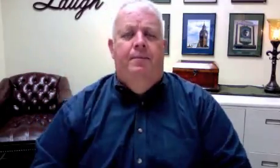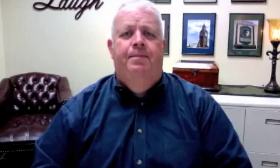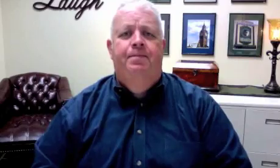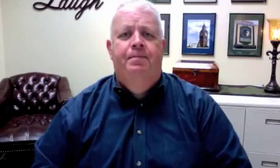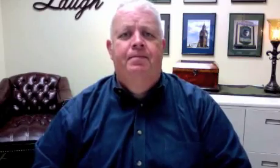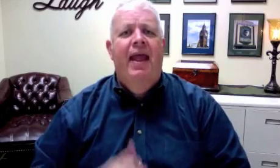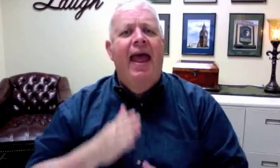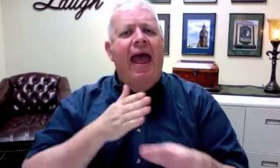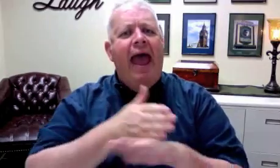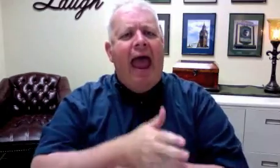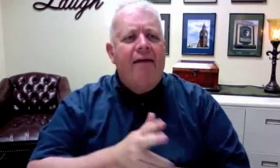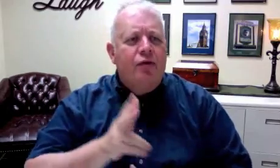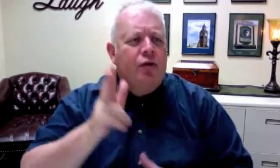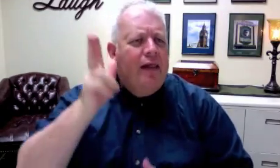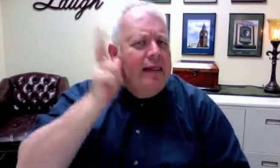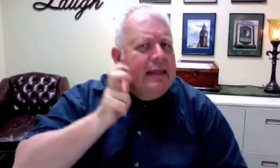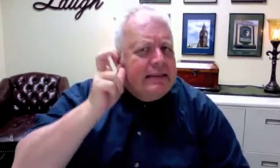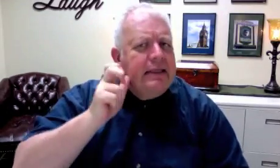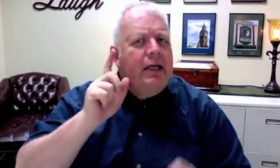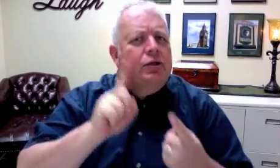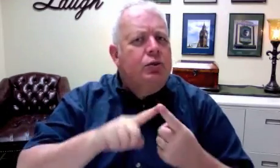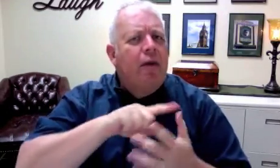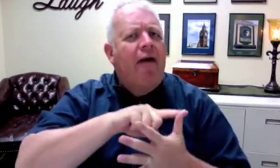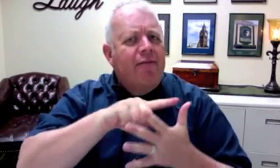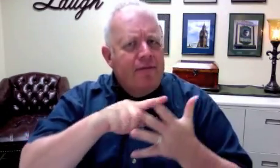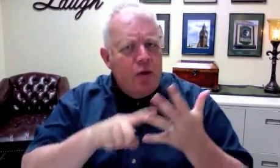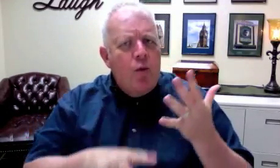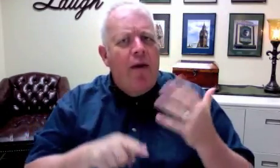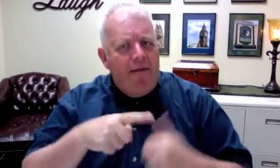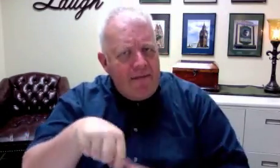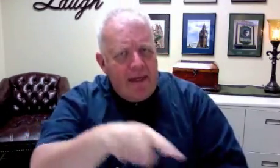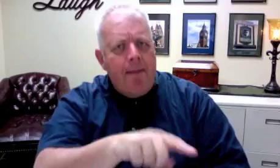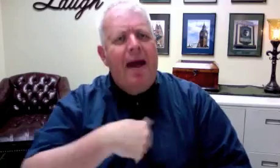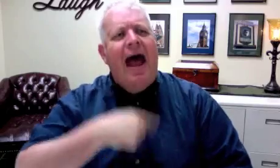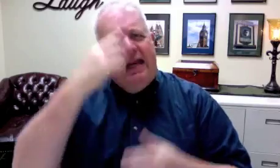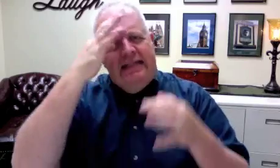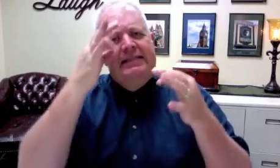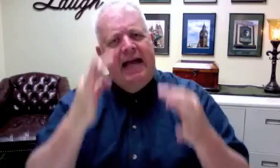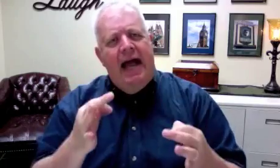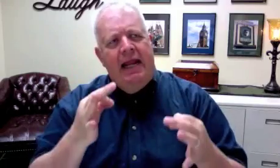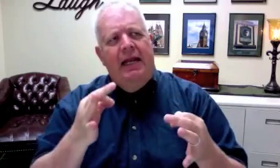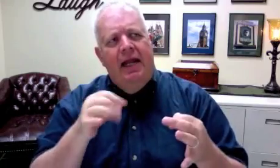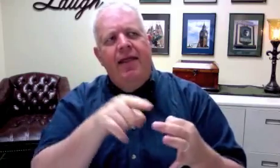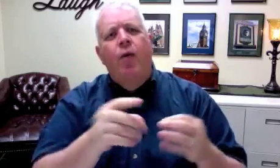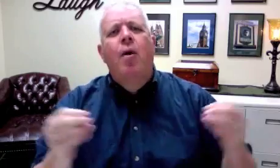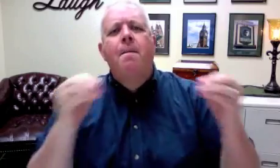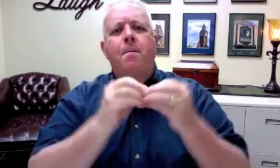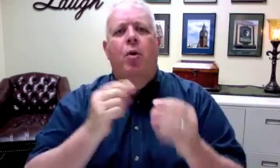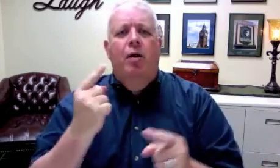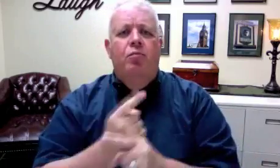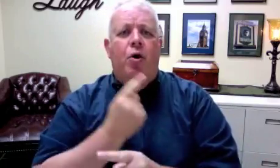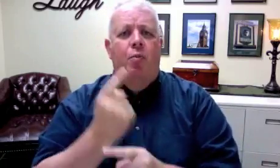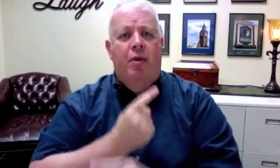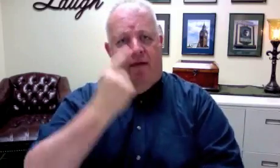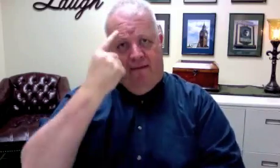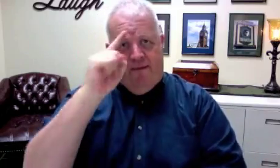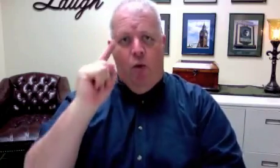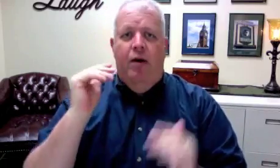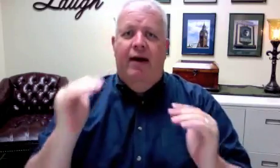After listening to a few of them, I decided that they were more appropriate for advanced interpreting